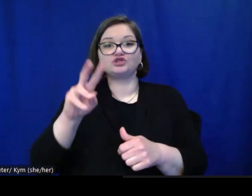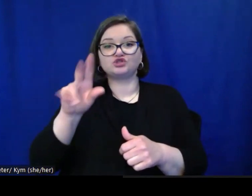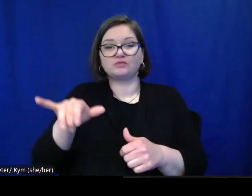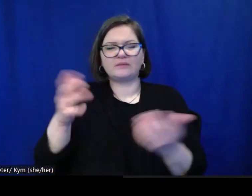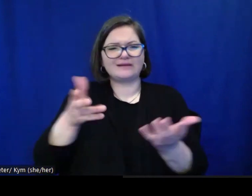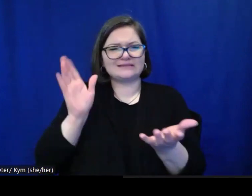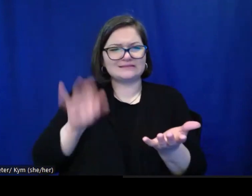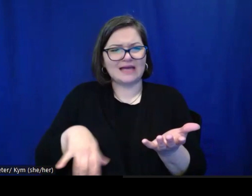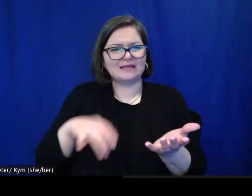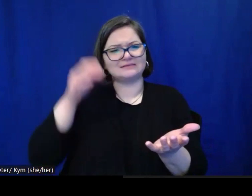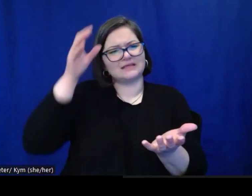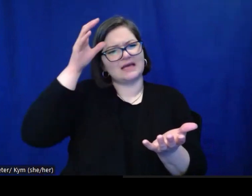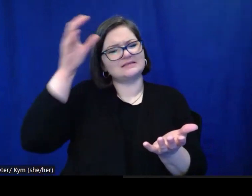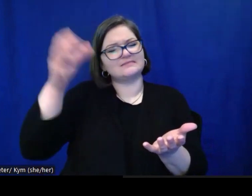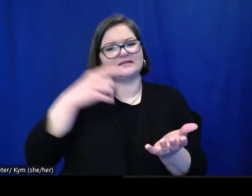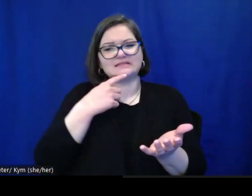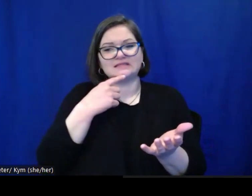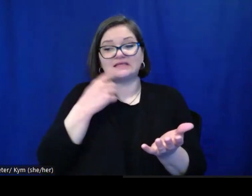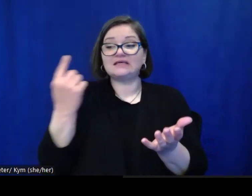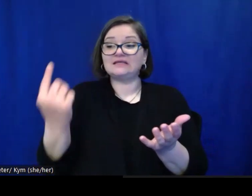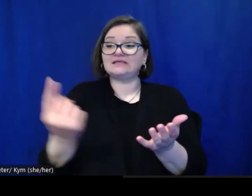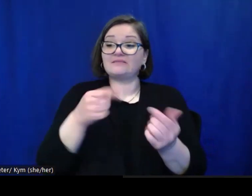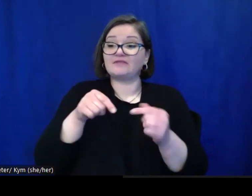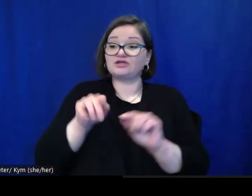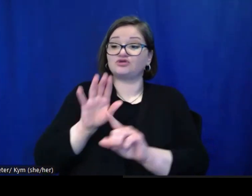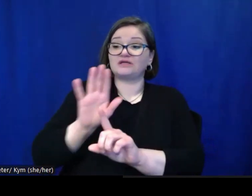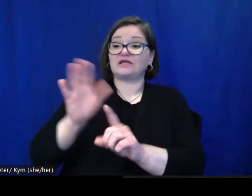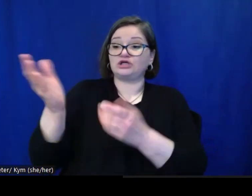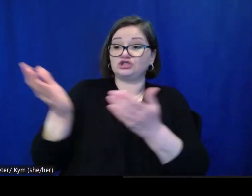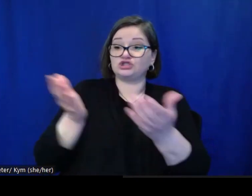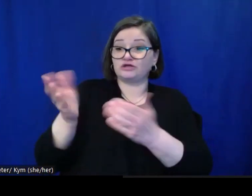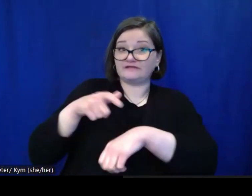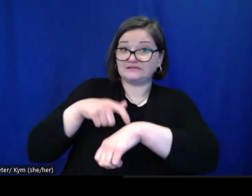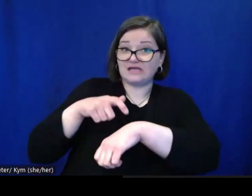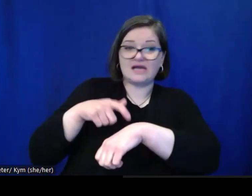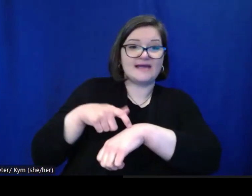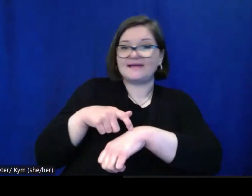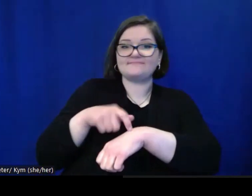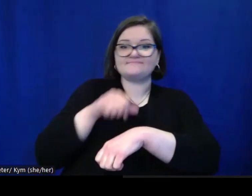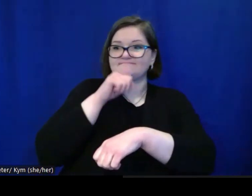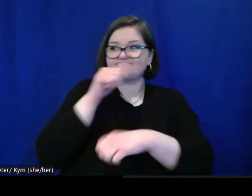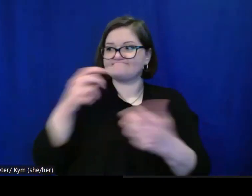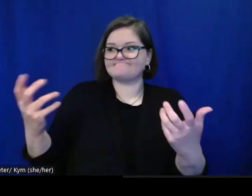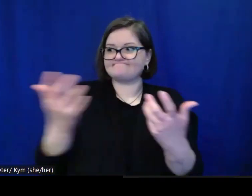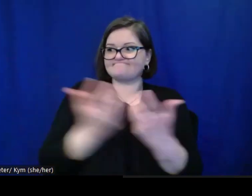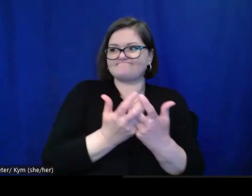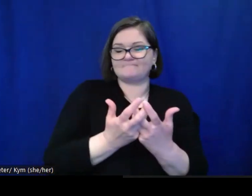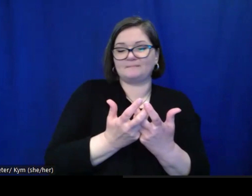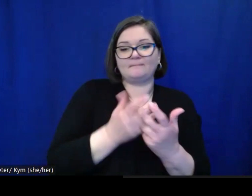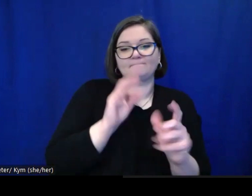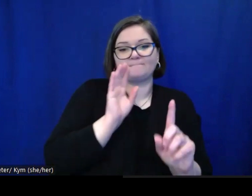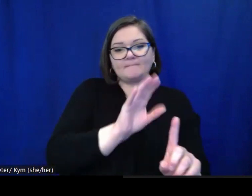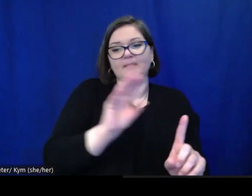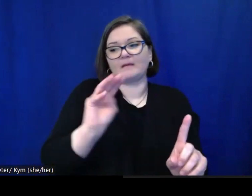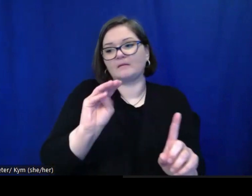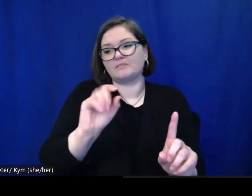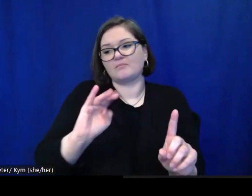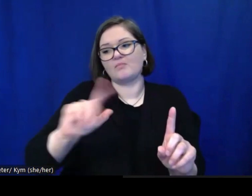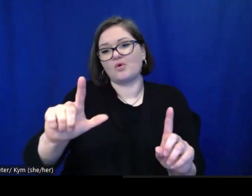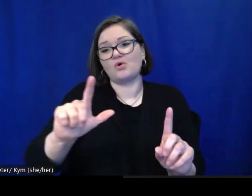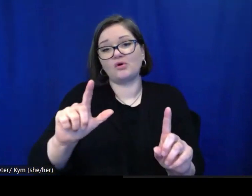is the concept that something during your service history did not align with your moral values.